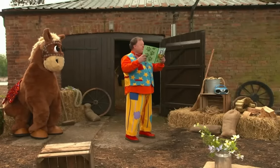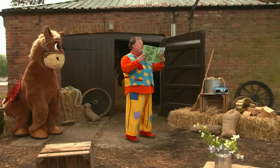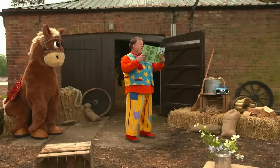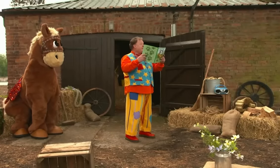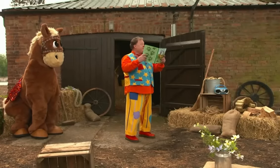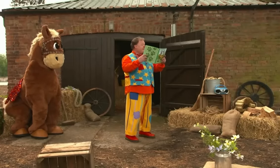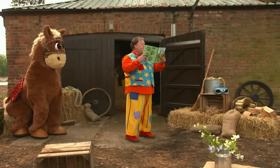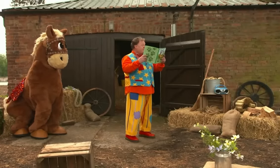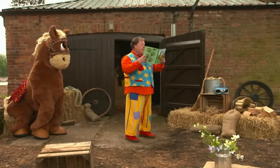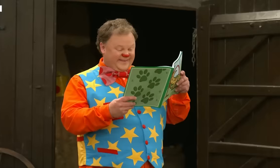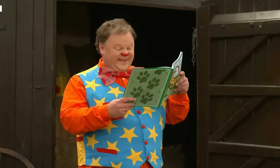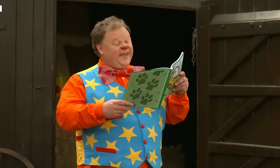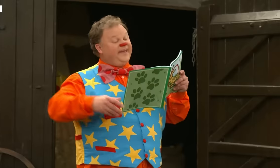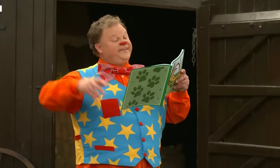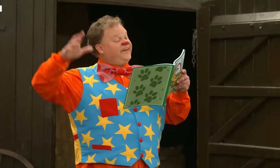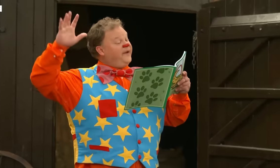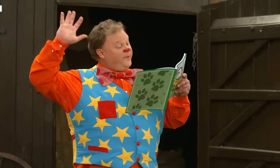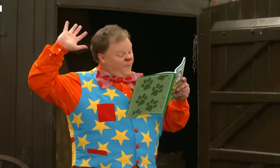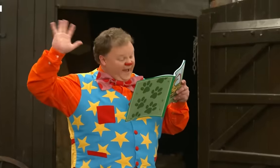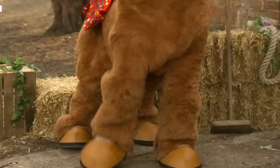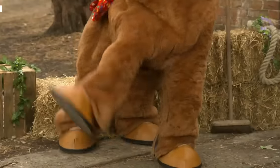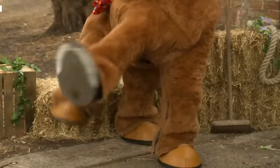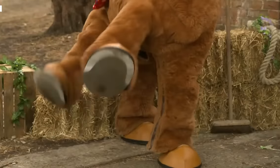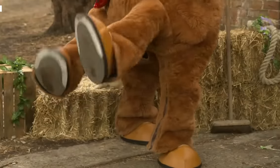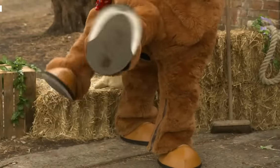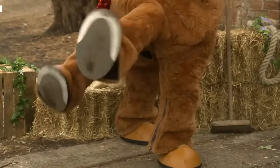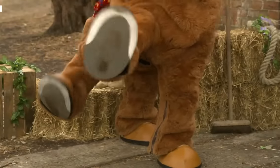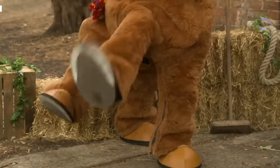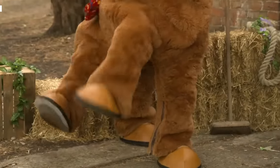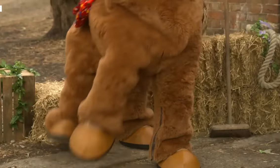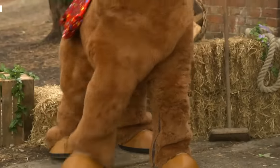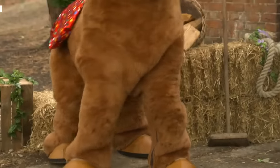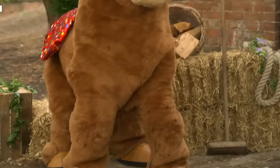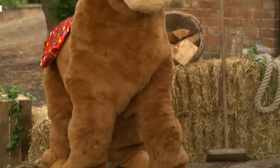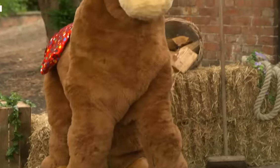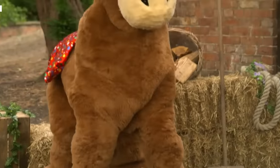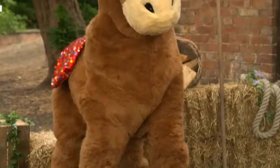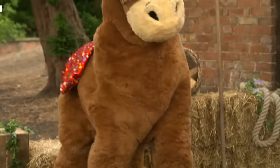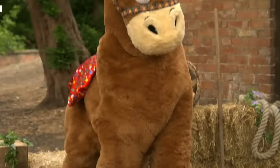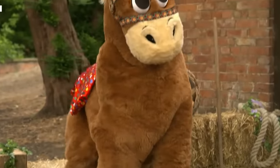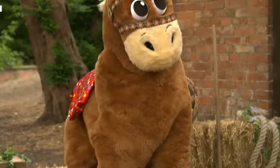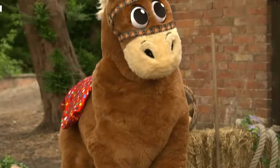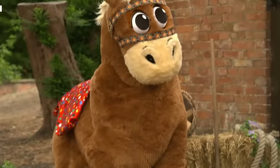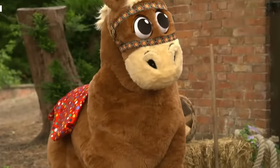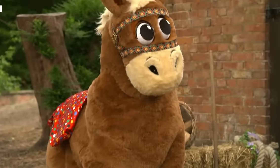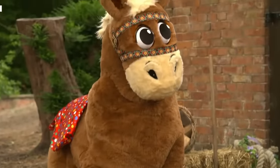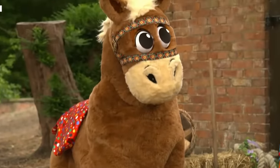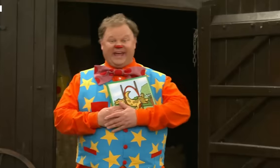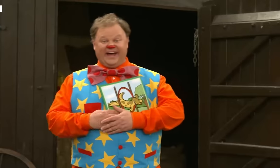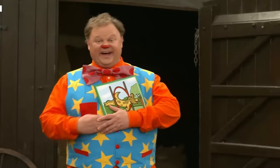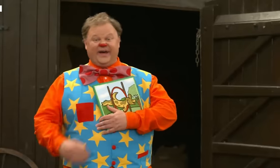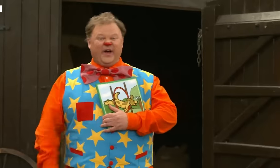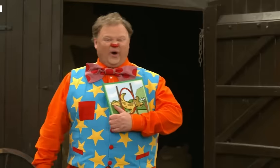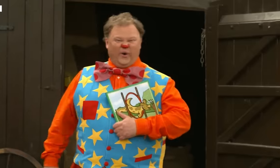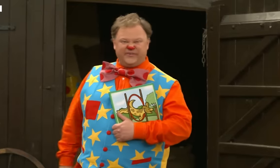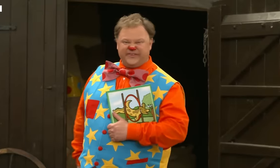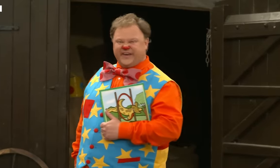about asking your pet to wave. Oh, that's silly. Horses